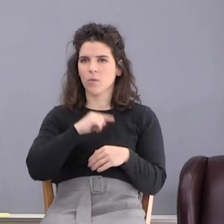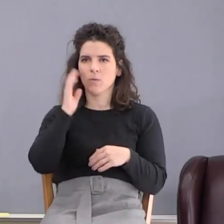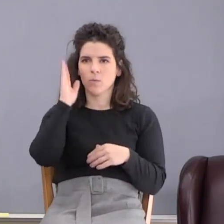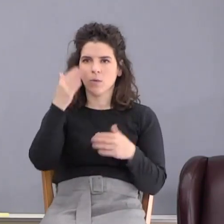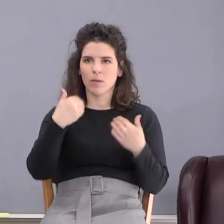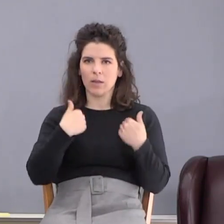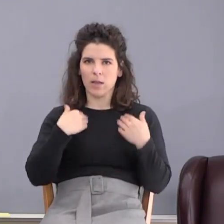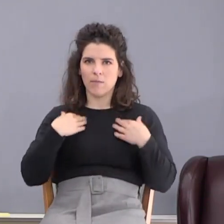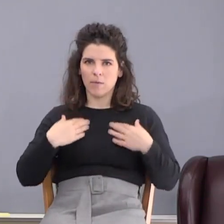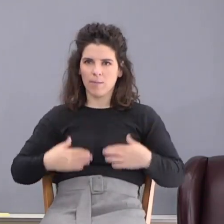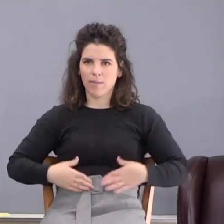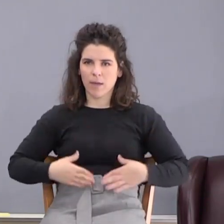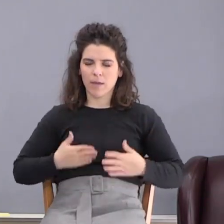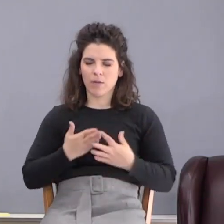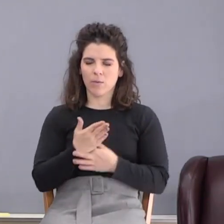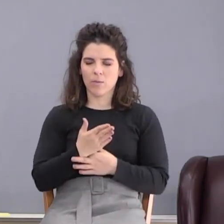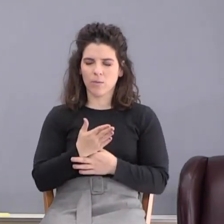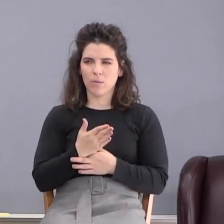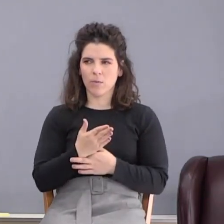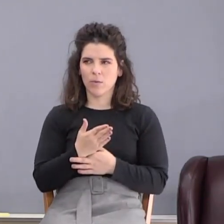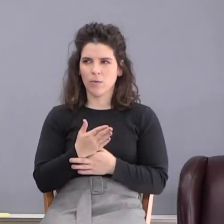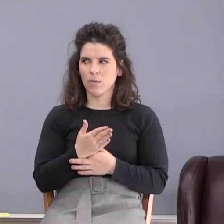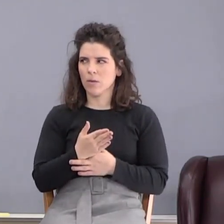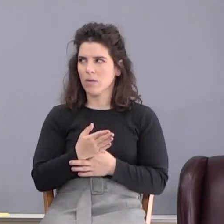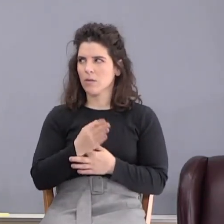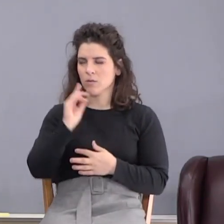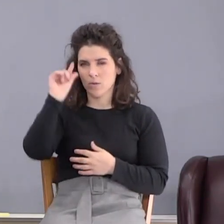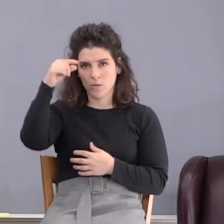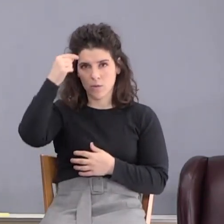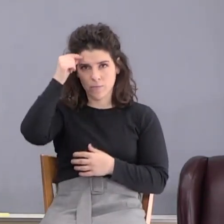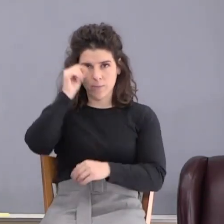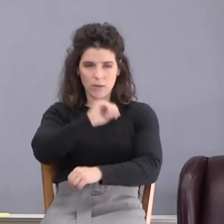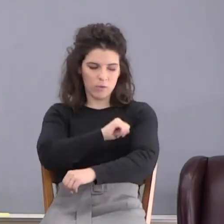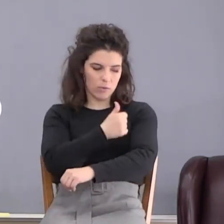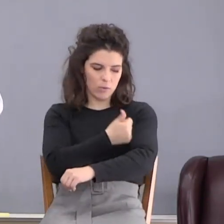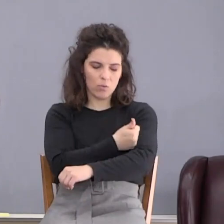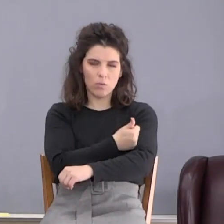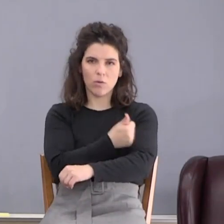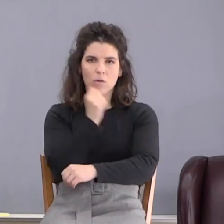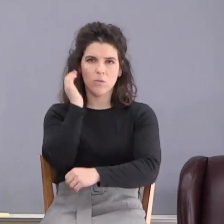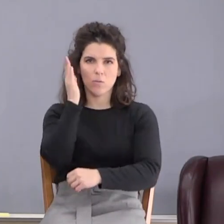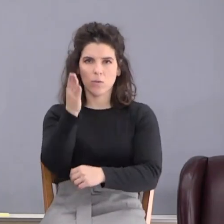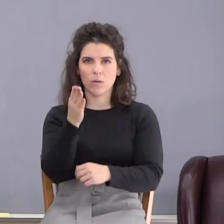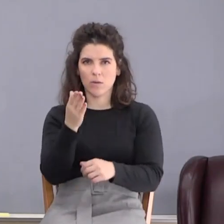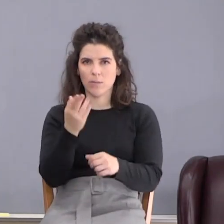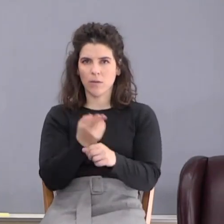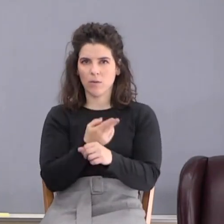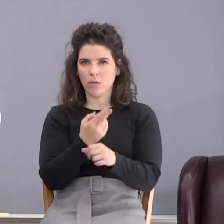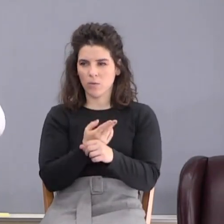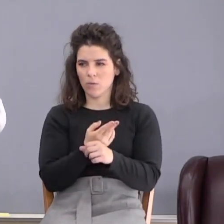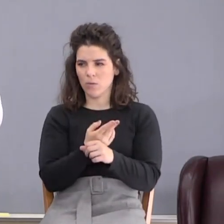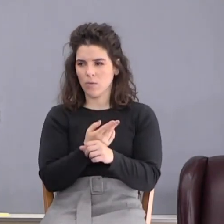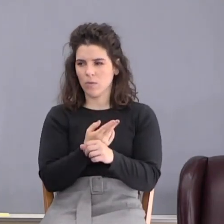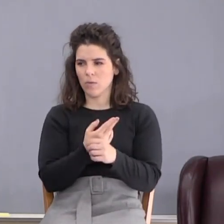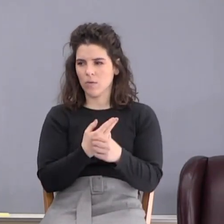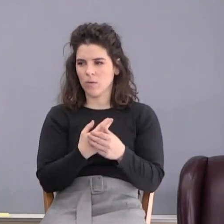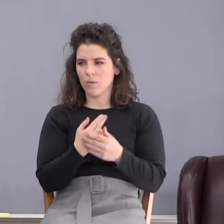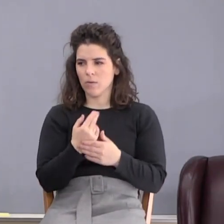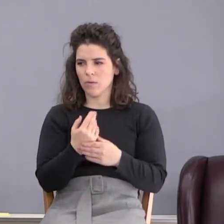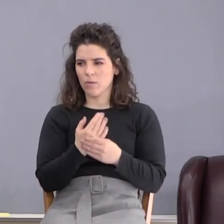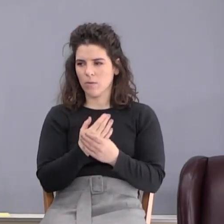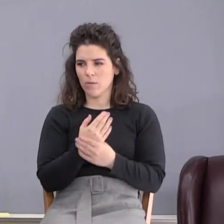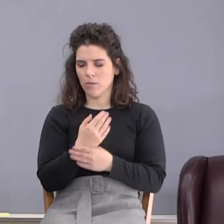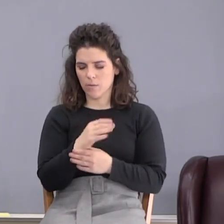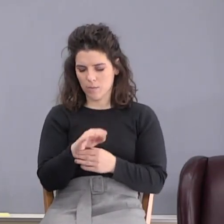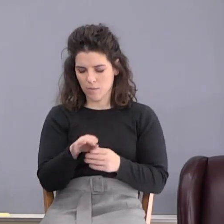possess a body through which governmental authority is going to be exercised, okay? And so we read in